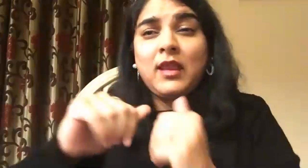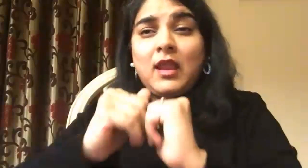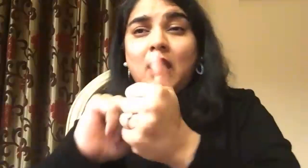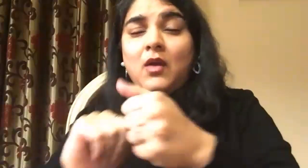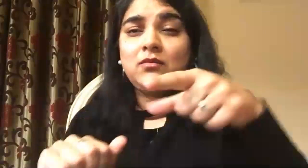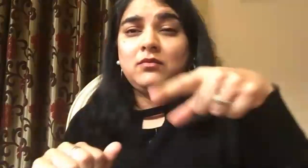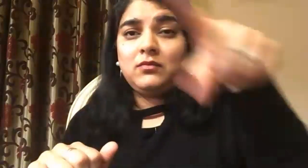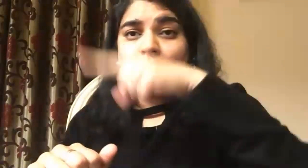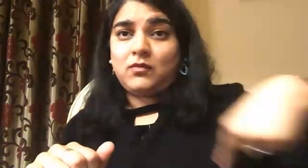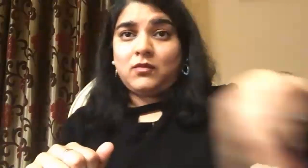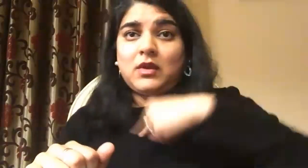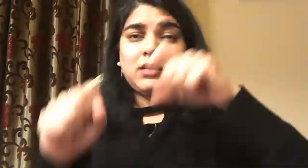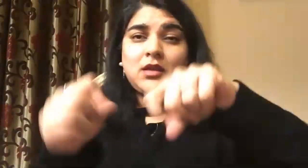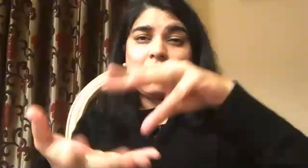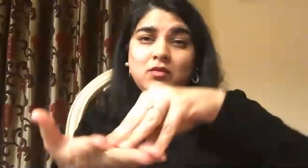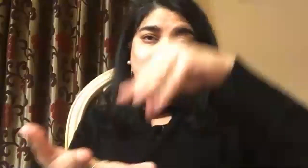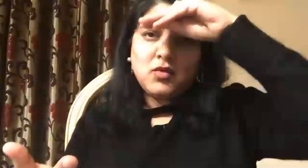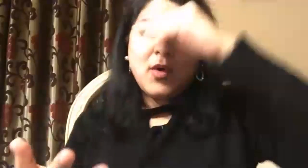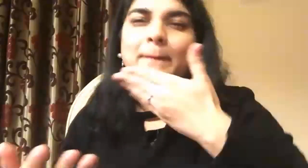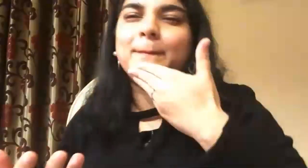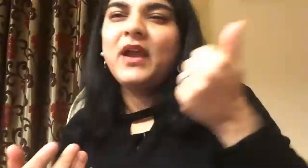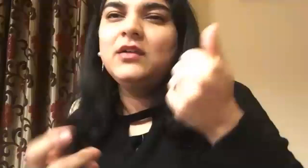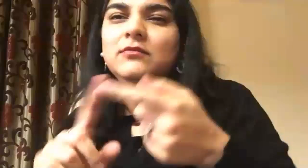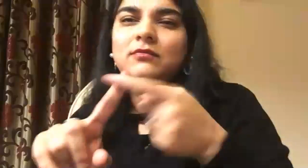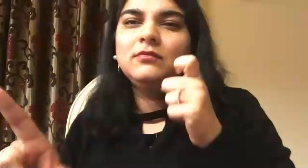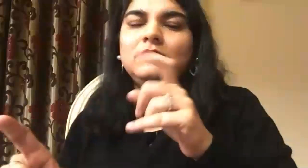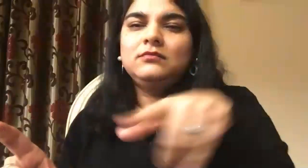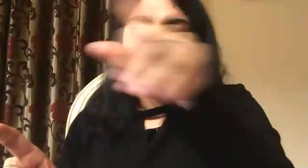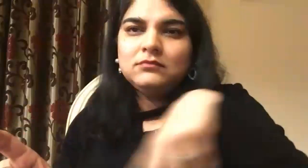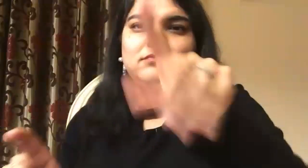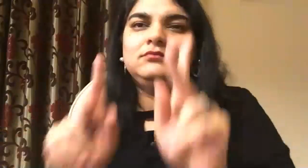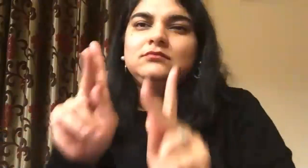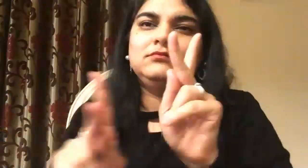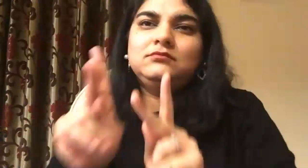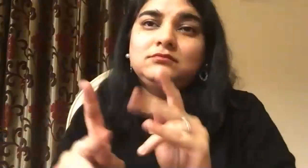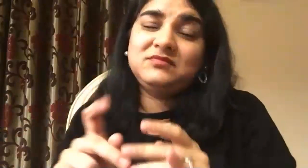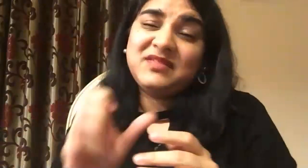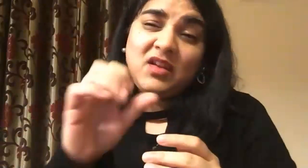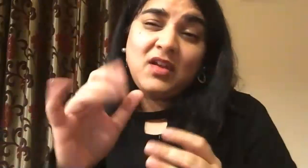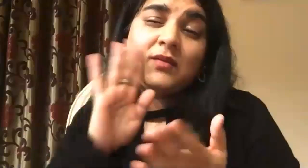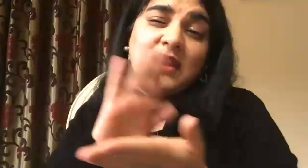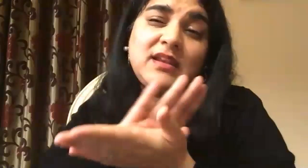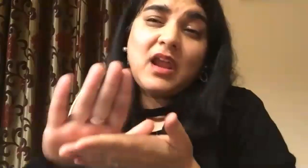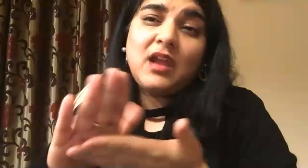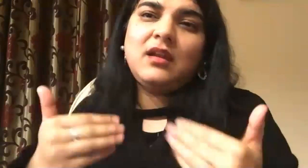Enter. Mute. Currently unmuted. Alt plus A button. To activate, say press the button.